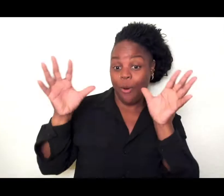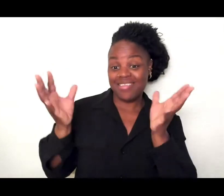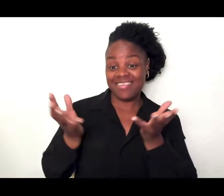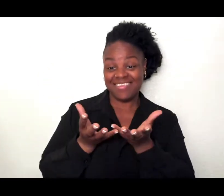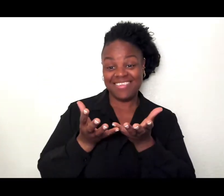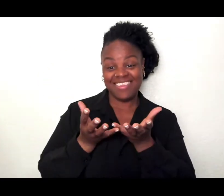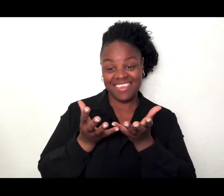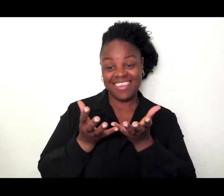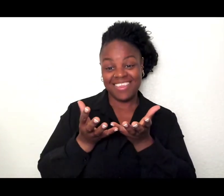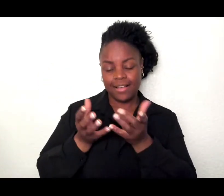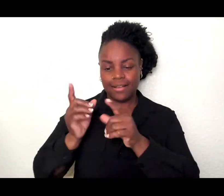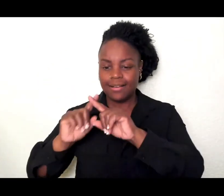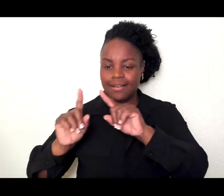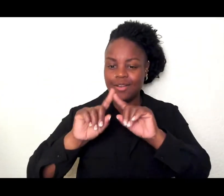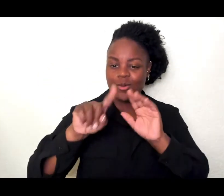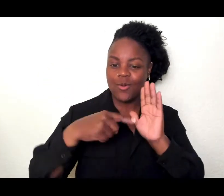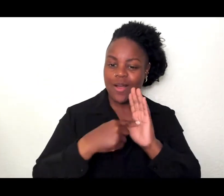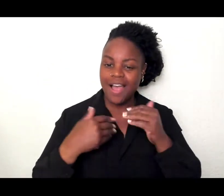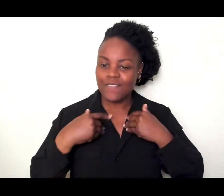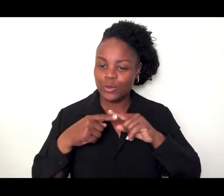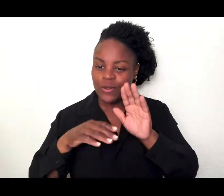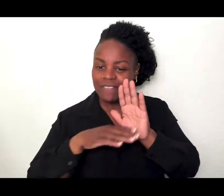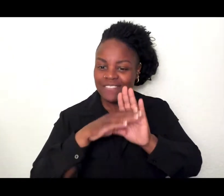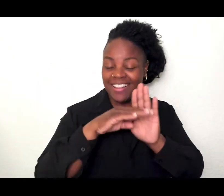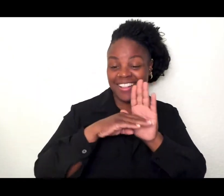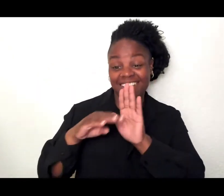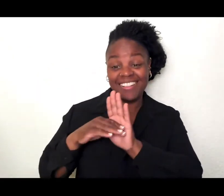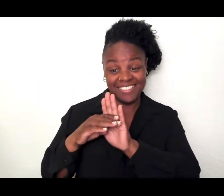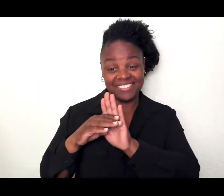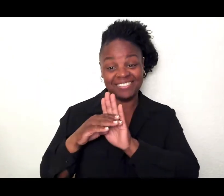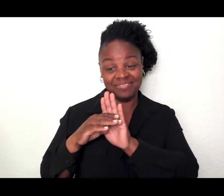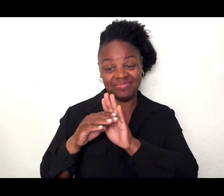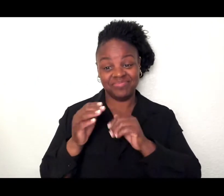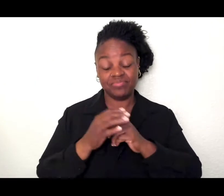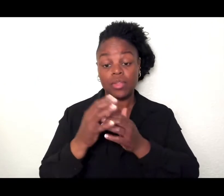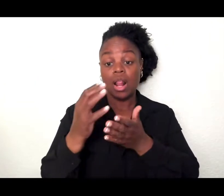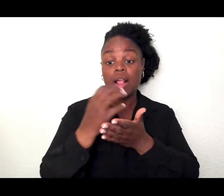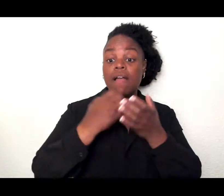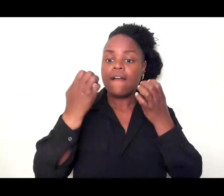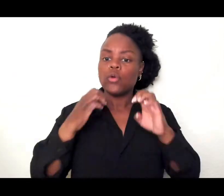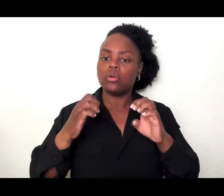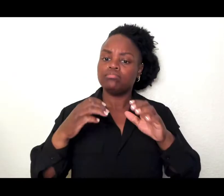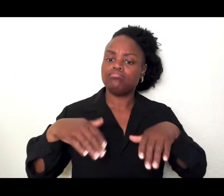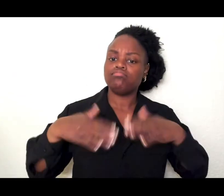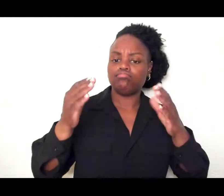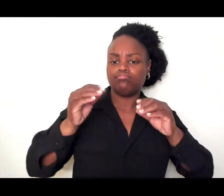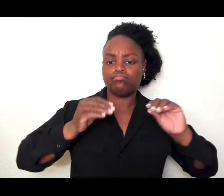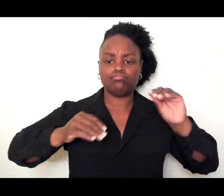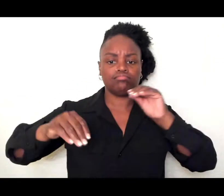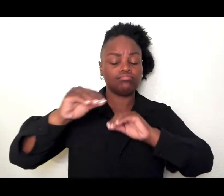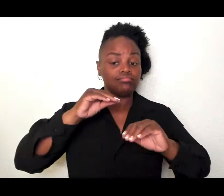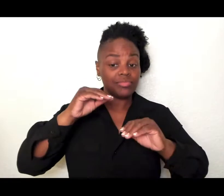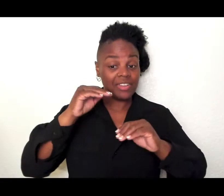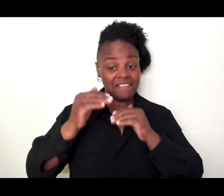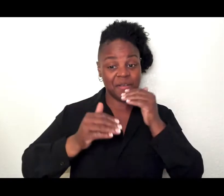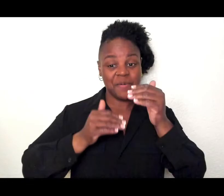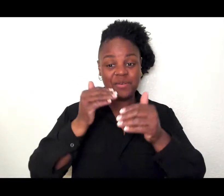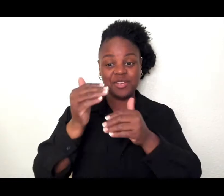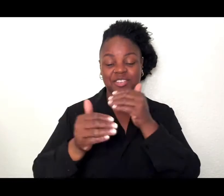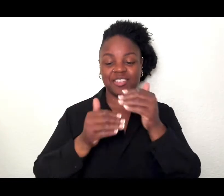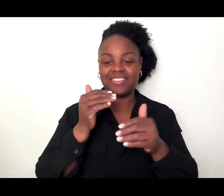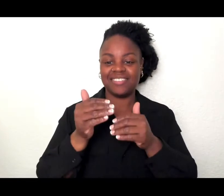whole, we each have different roles to fill. It is a collective effort to propel our movements